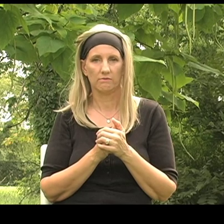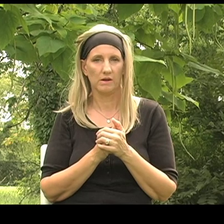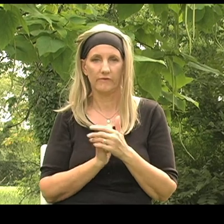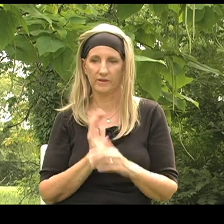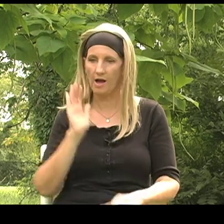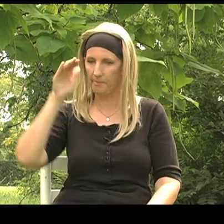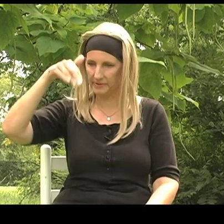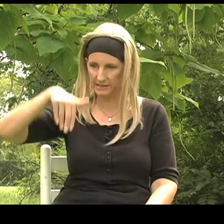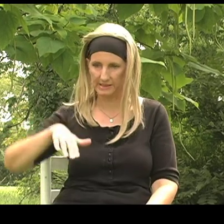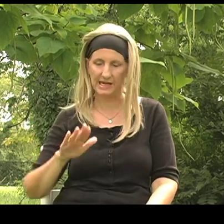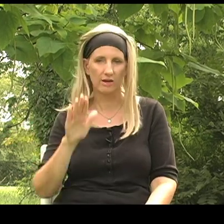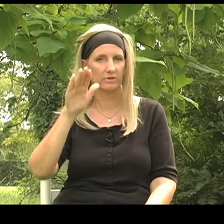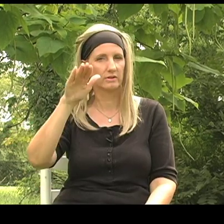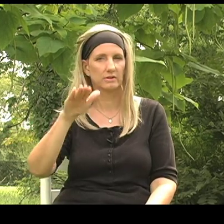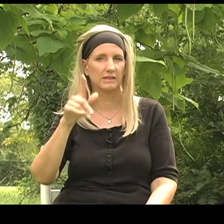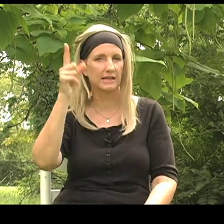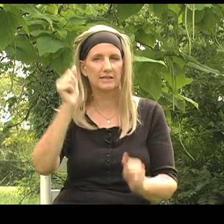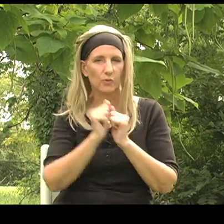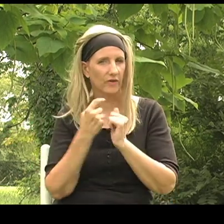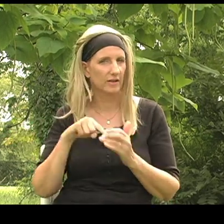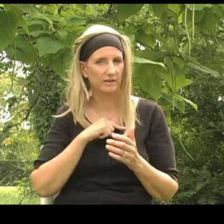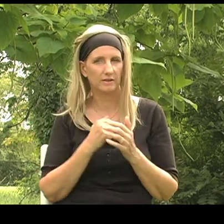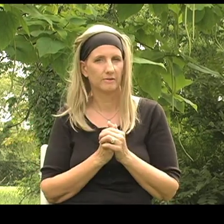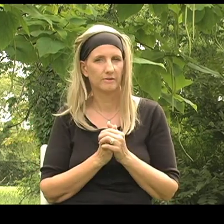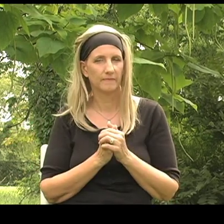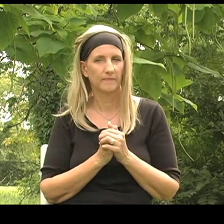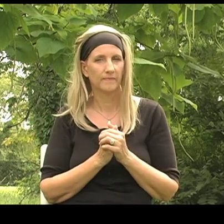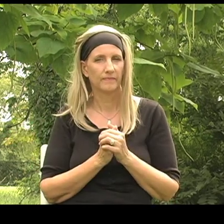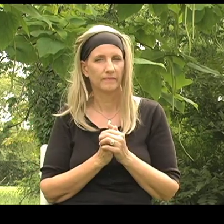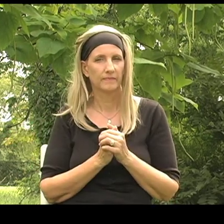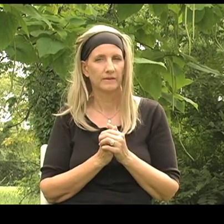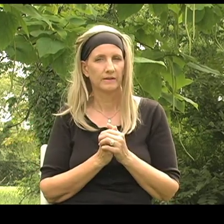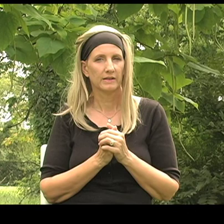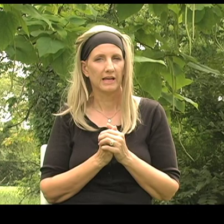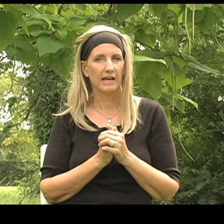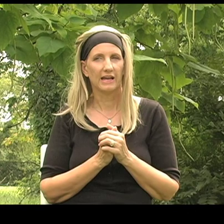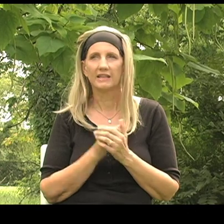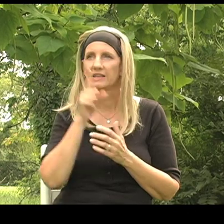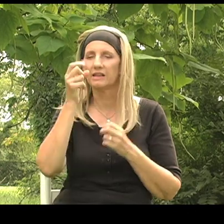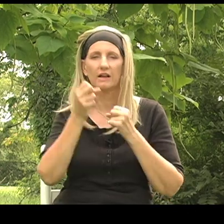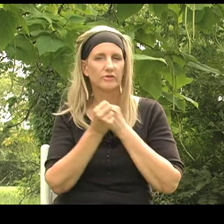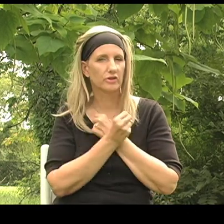of ups and downs, that He's with us and He loves you.